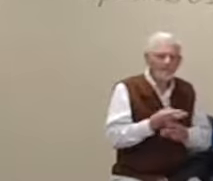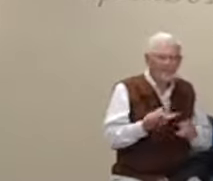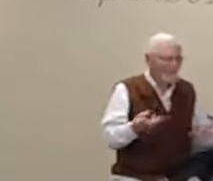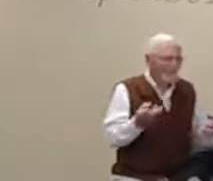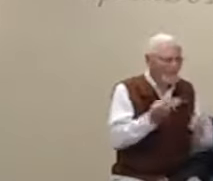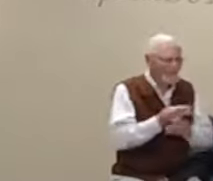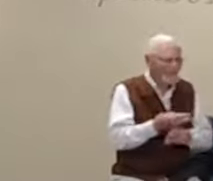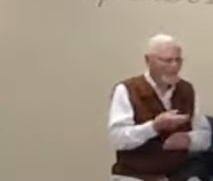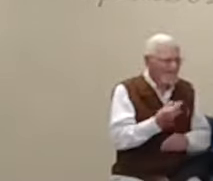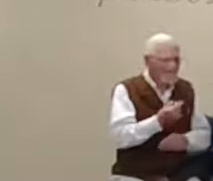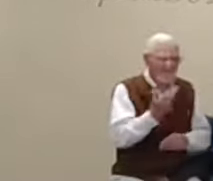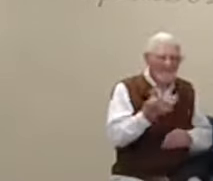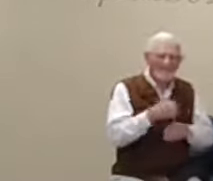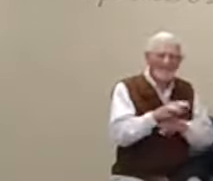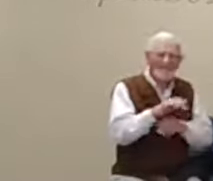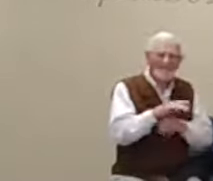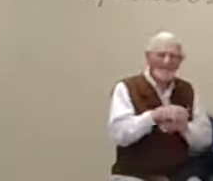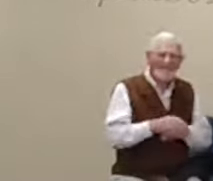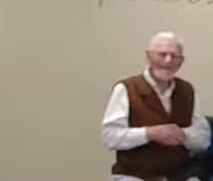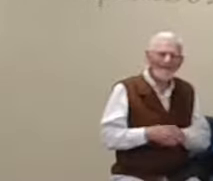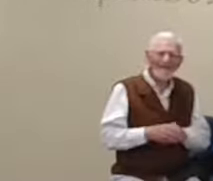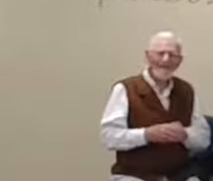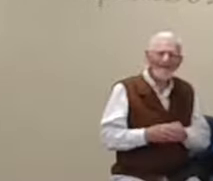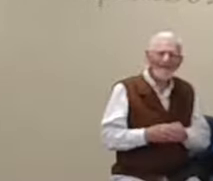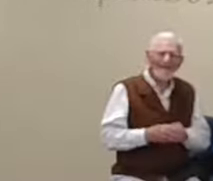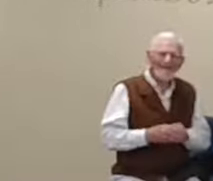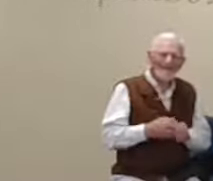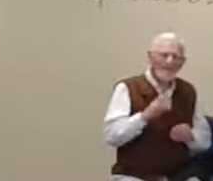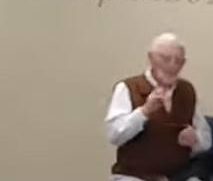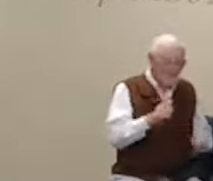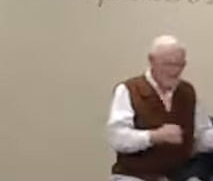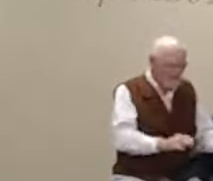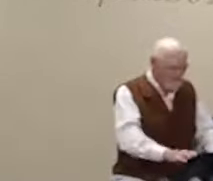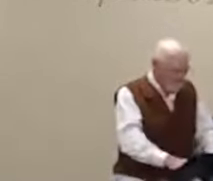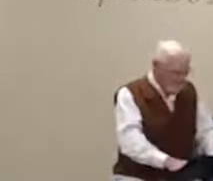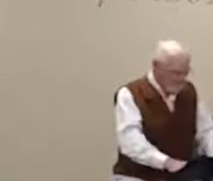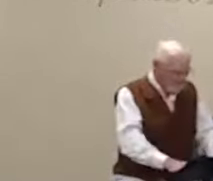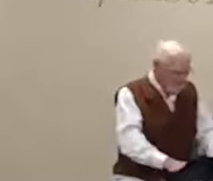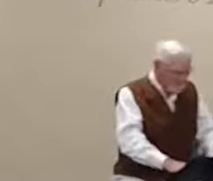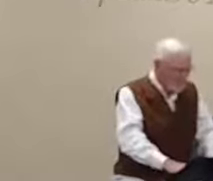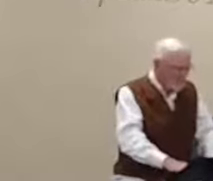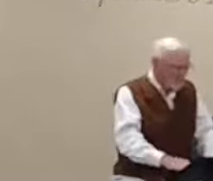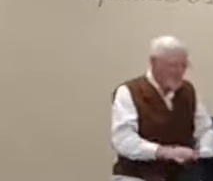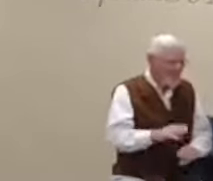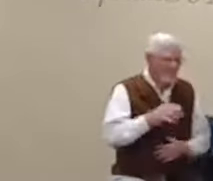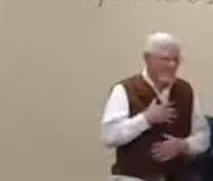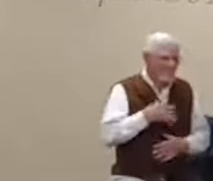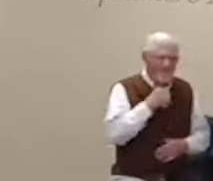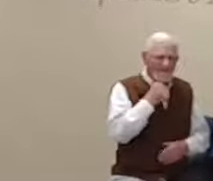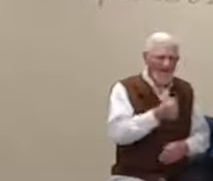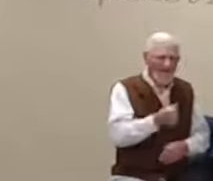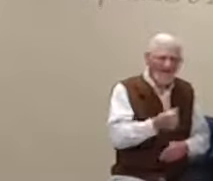to give somebody sometimes, you know, be yourself. Please don't.